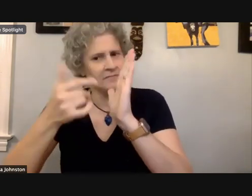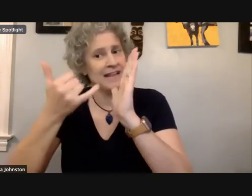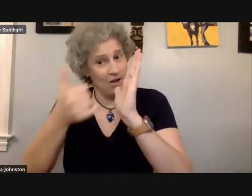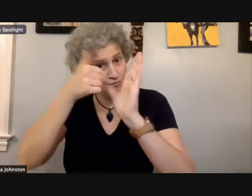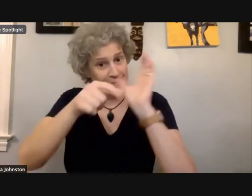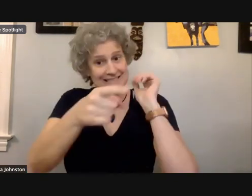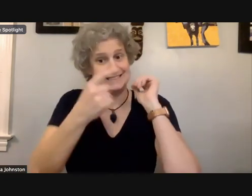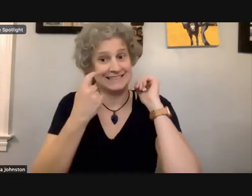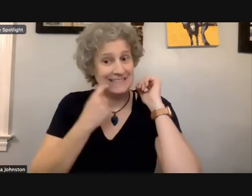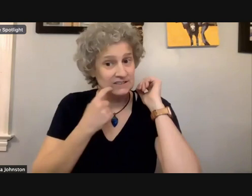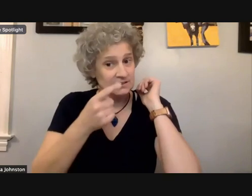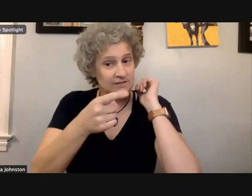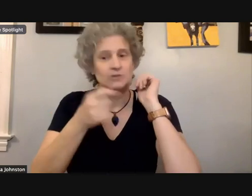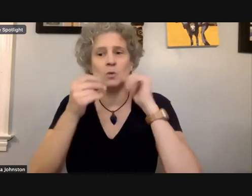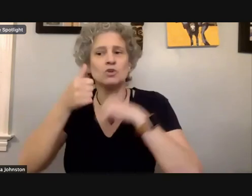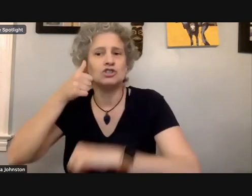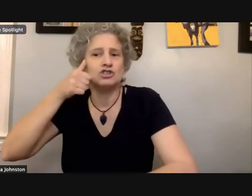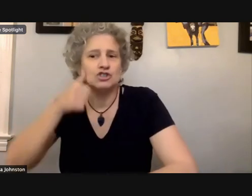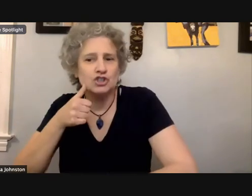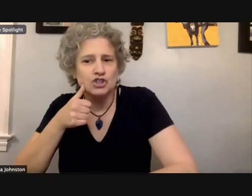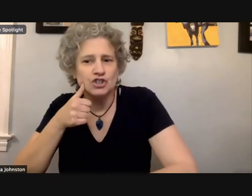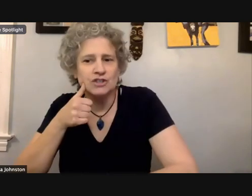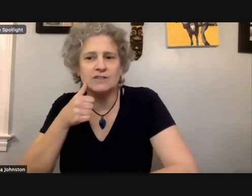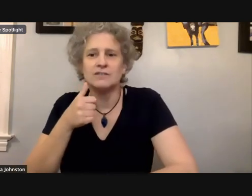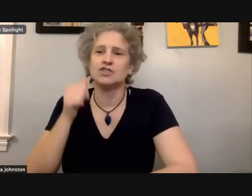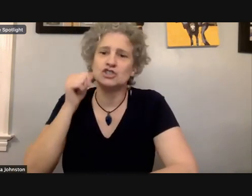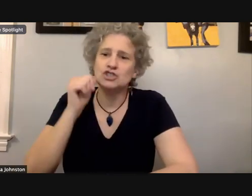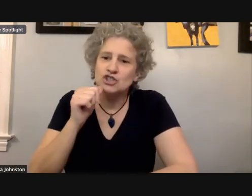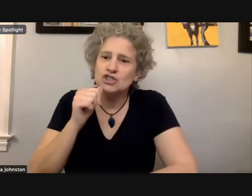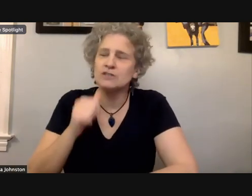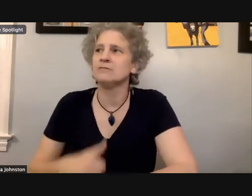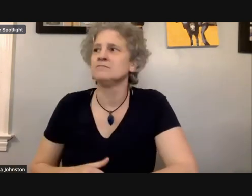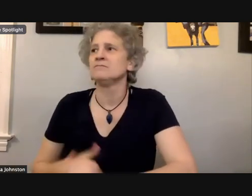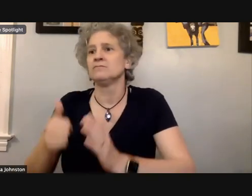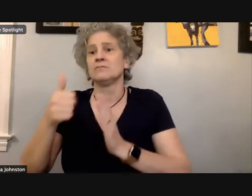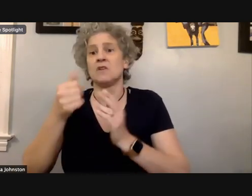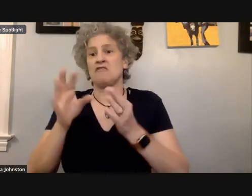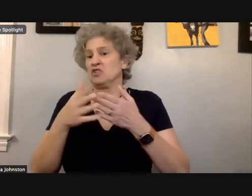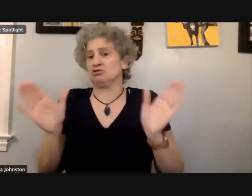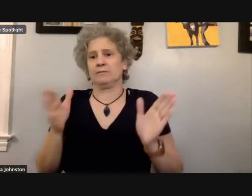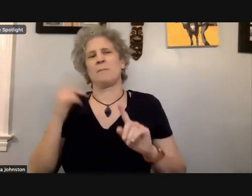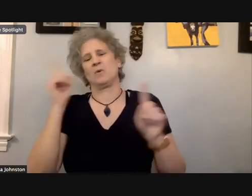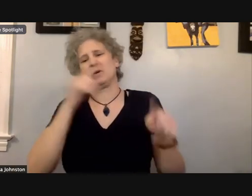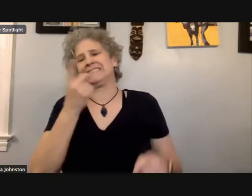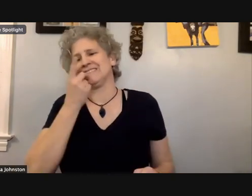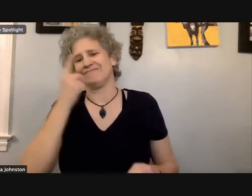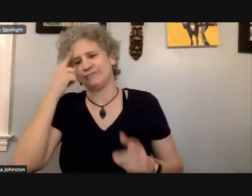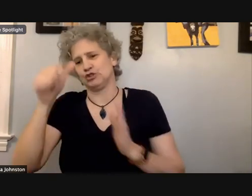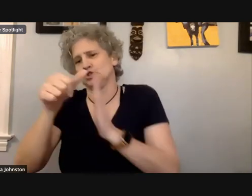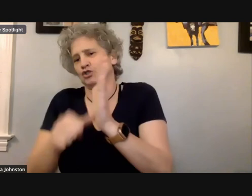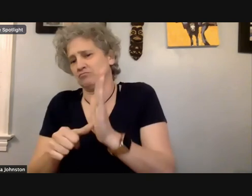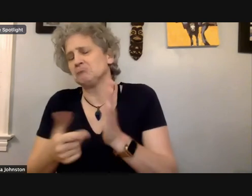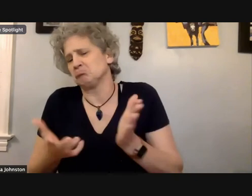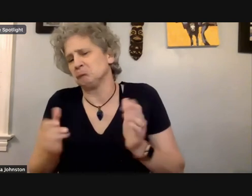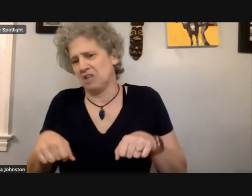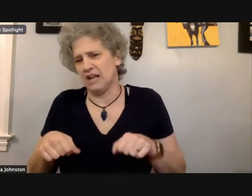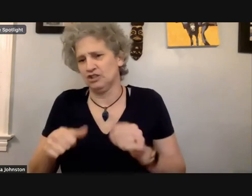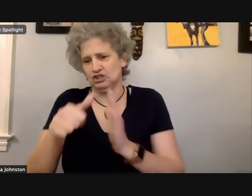Surgery. Now remember, if you're having surgery and it's dental related, it's usually surgery of the mouth or